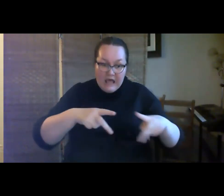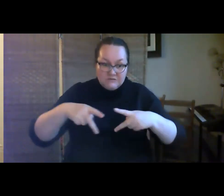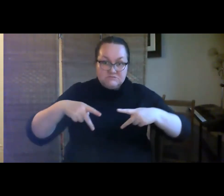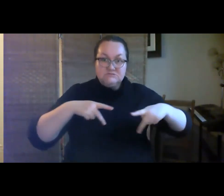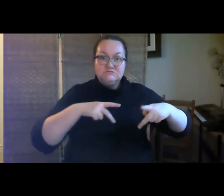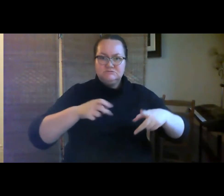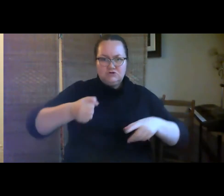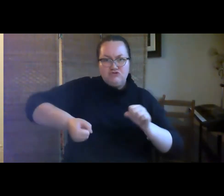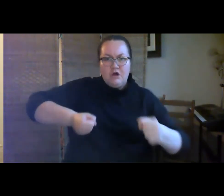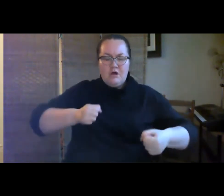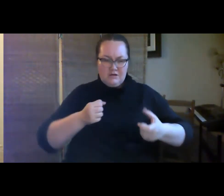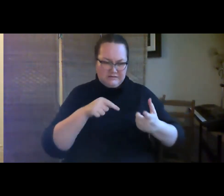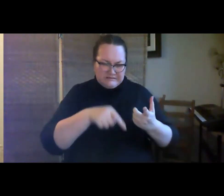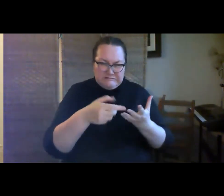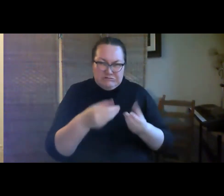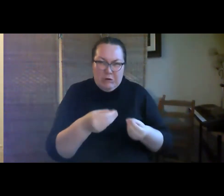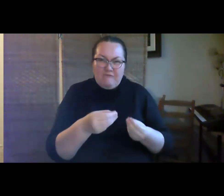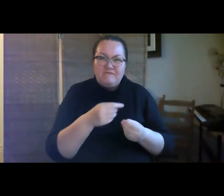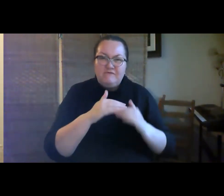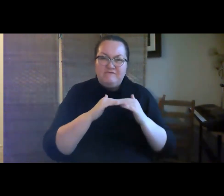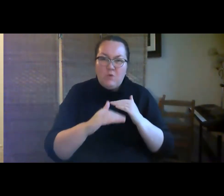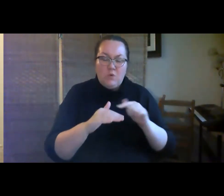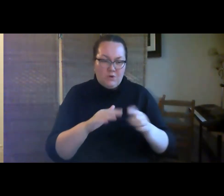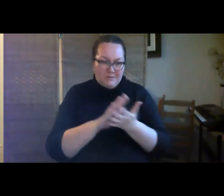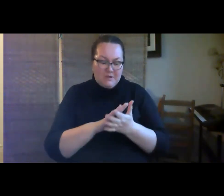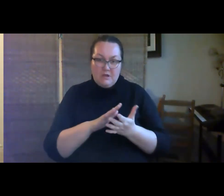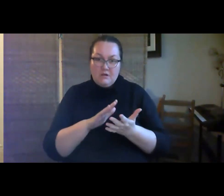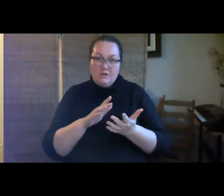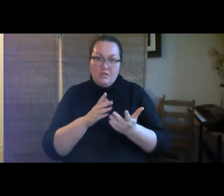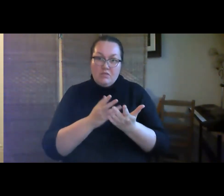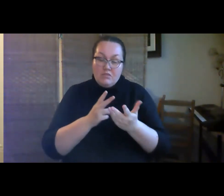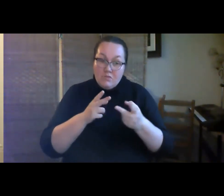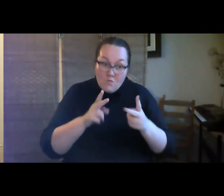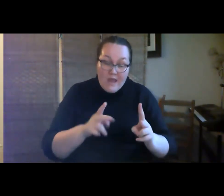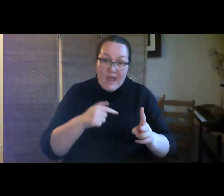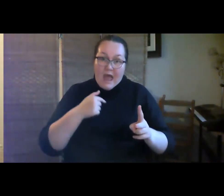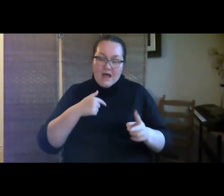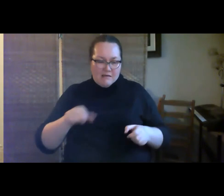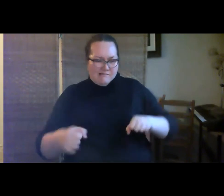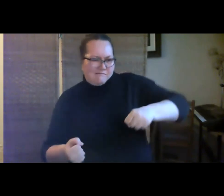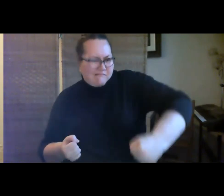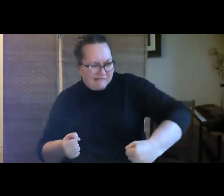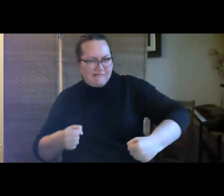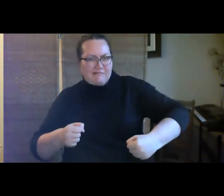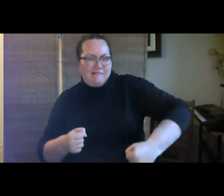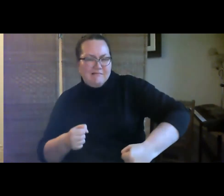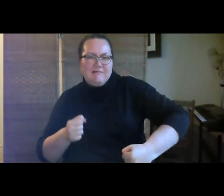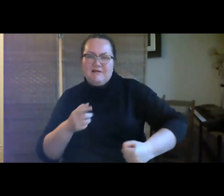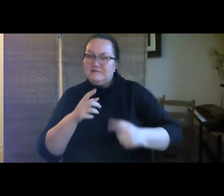much softer and gripped differently. And my crutches stick to my arms in hot